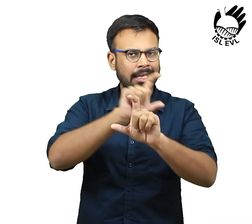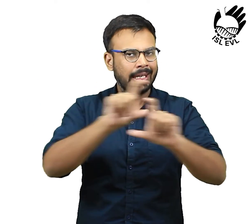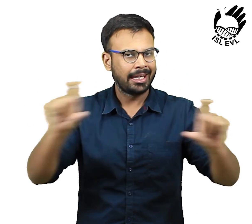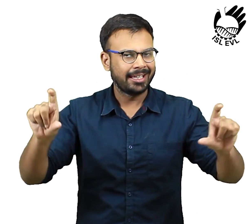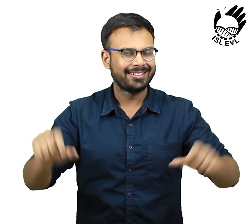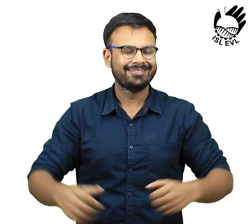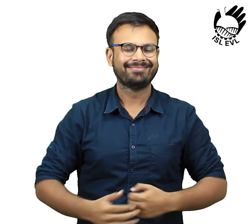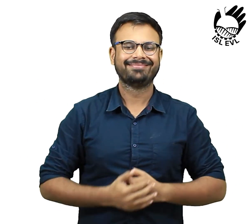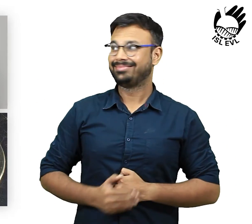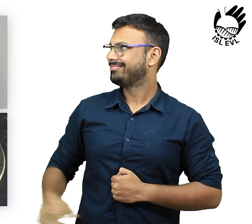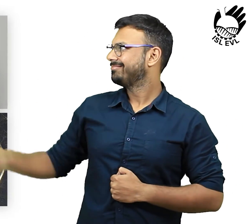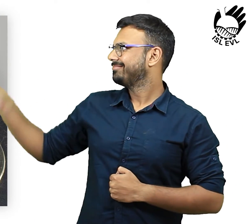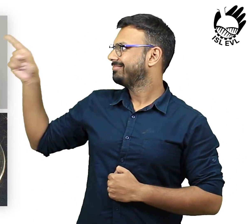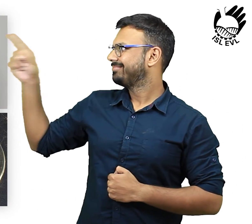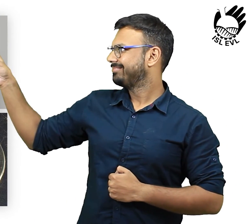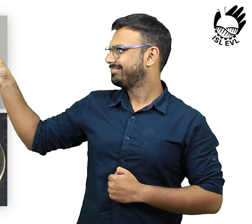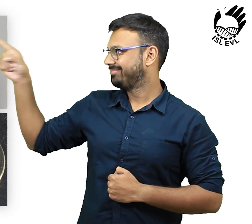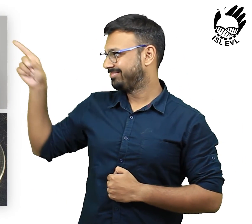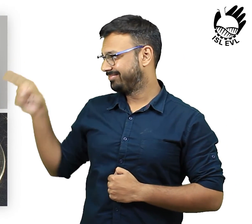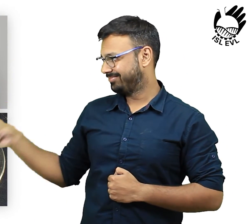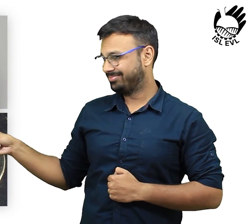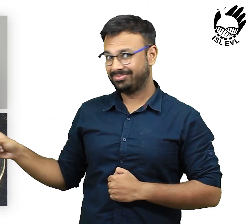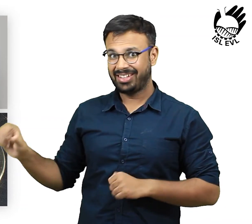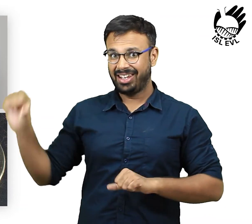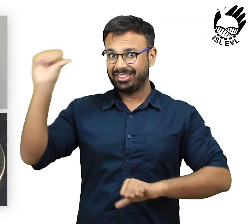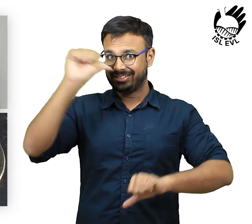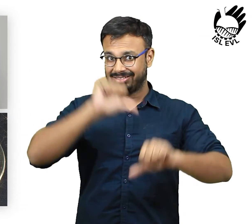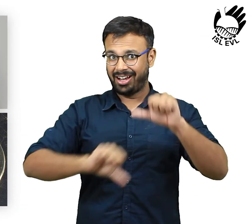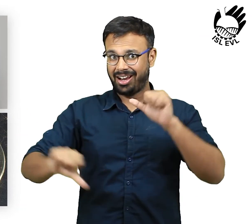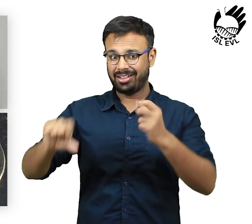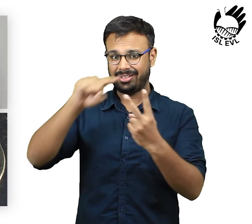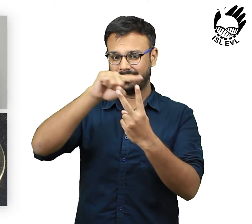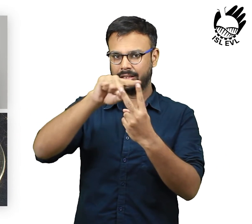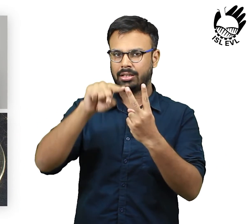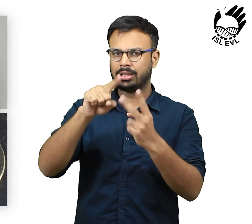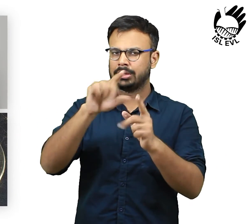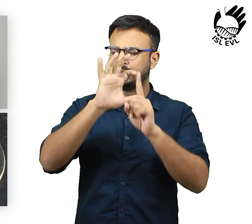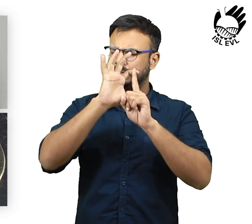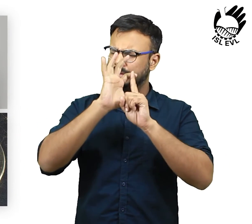and sodium hydroxide are dangerous chemicals and must be handled with extreme care.